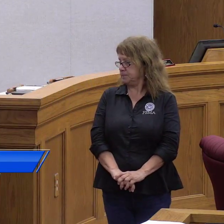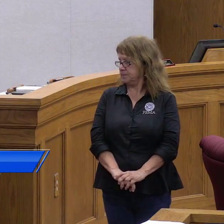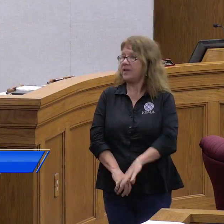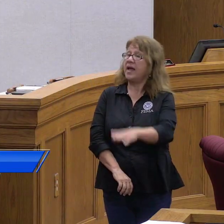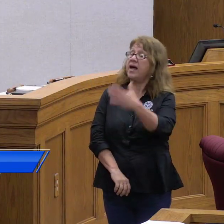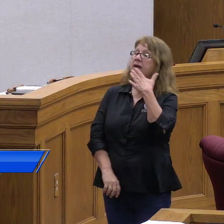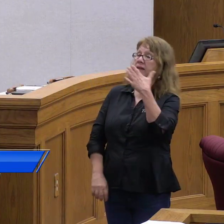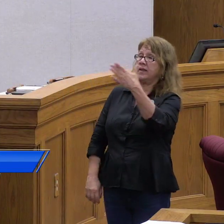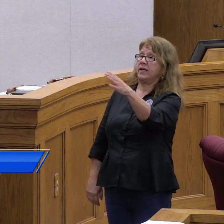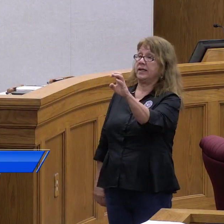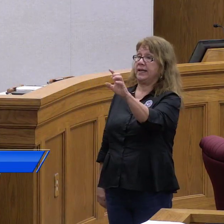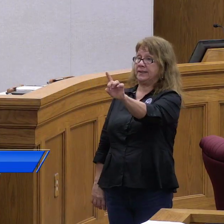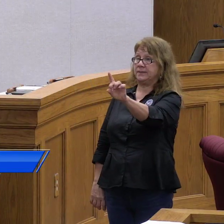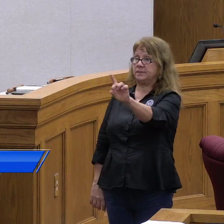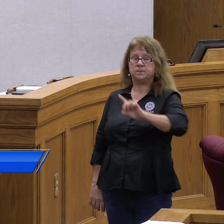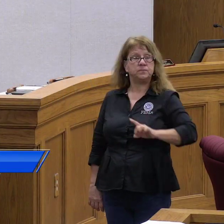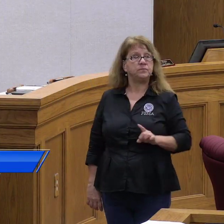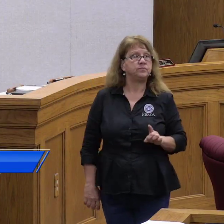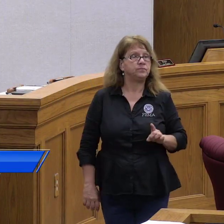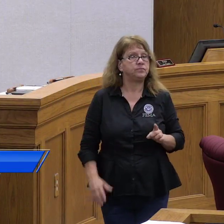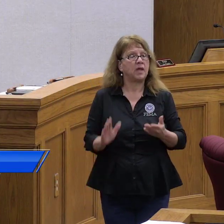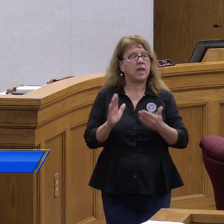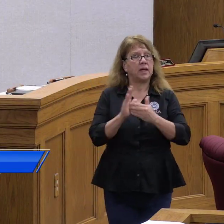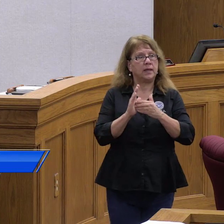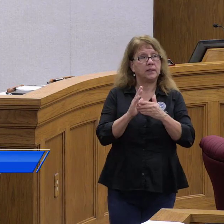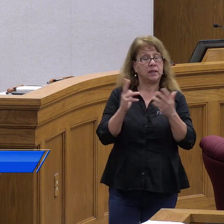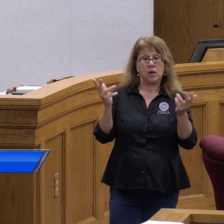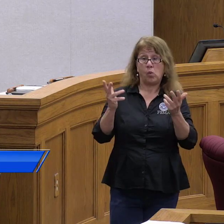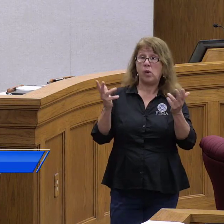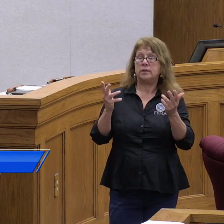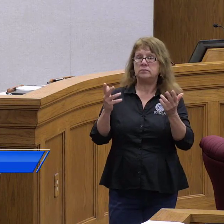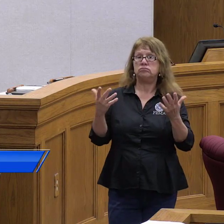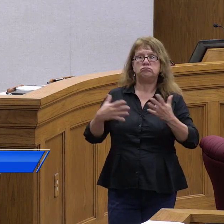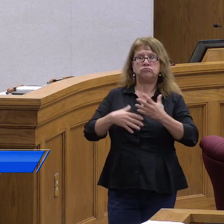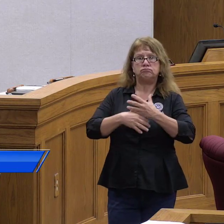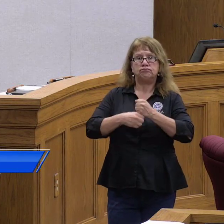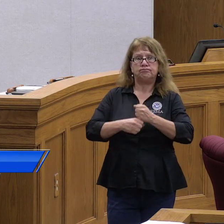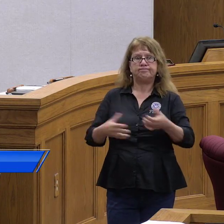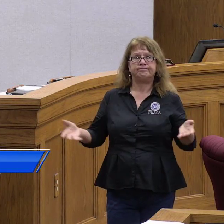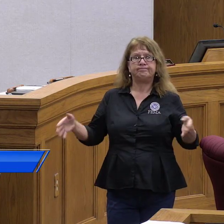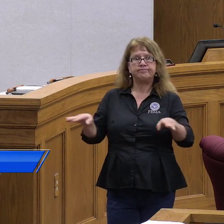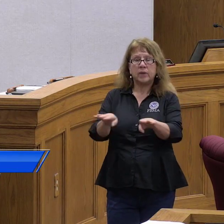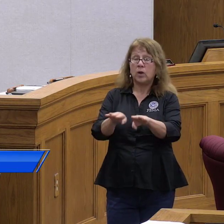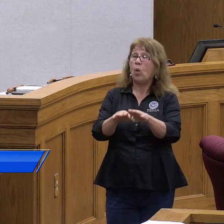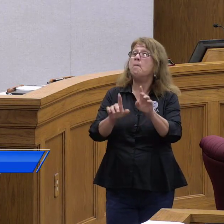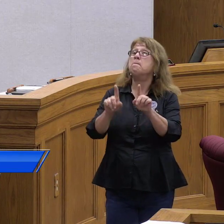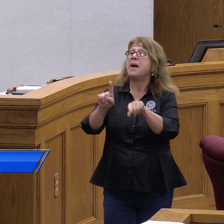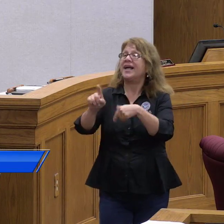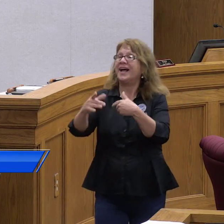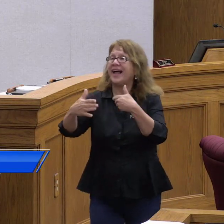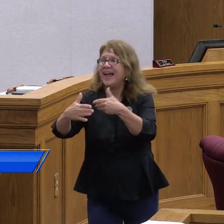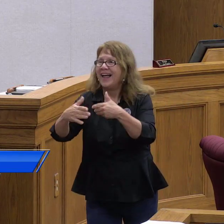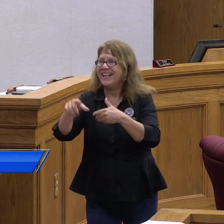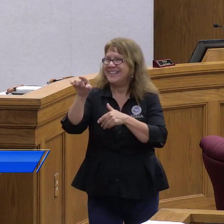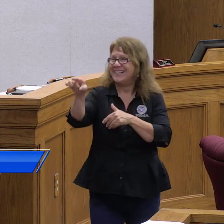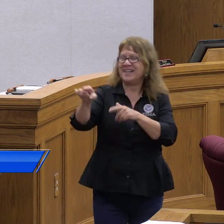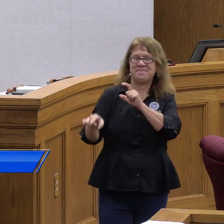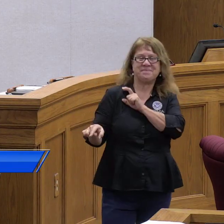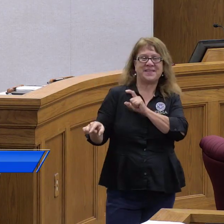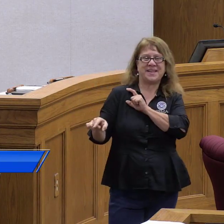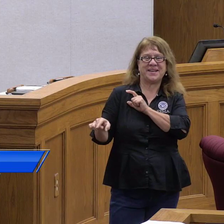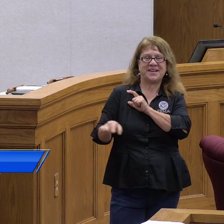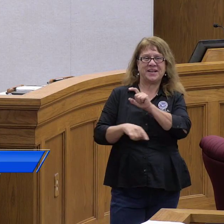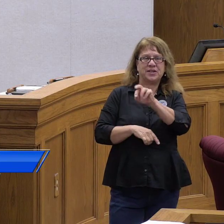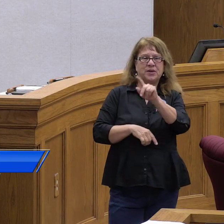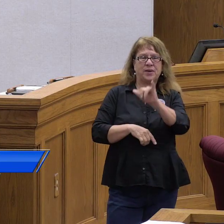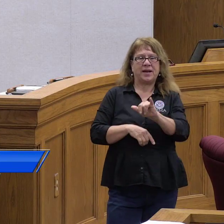Thank you, Ed. Okay, as we like to end these briefings, we hear from some of our elected officials. We'll first hear from Police Jury